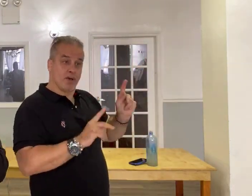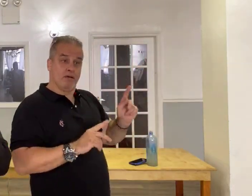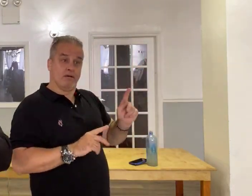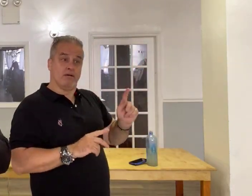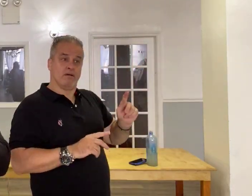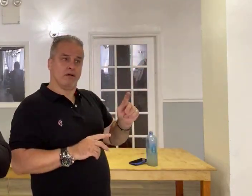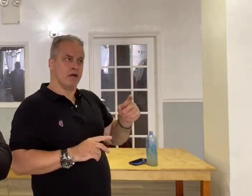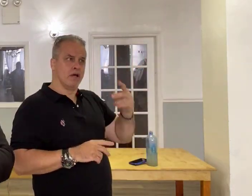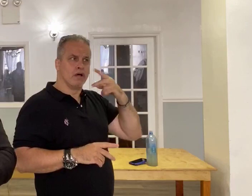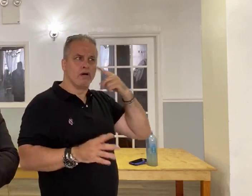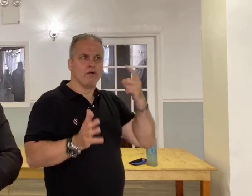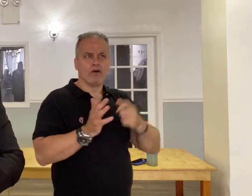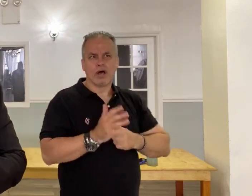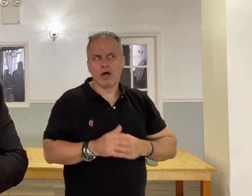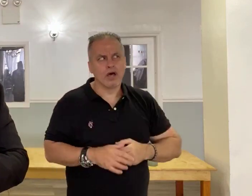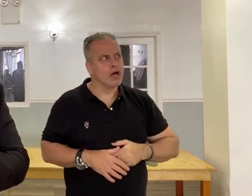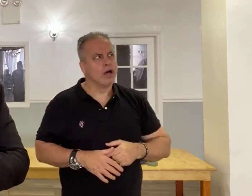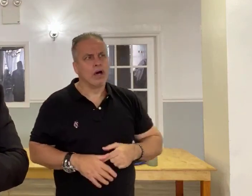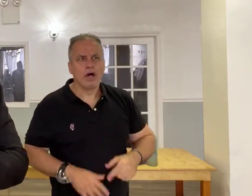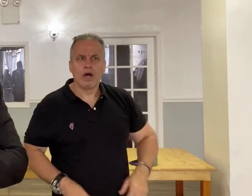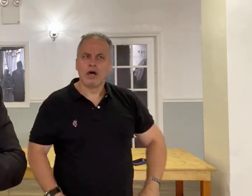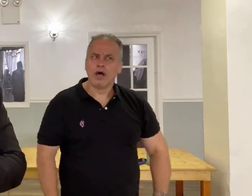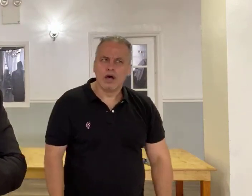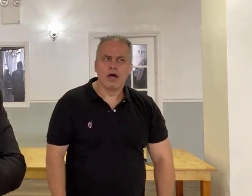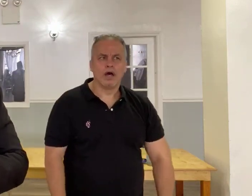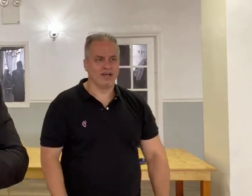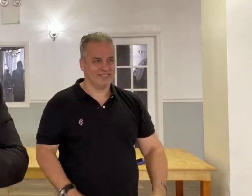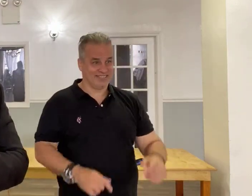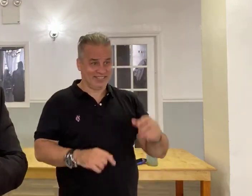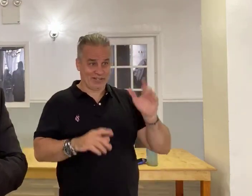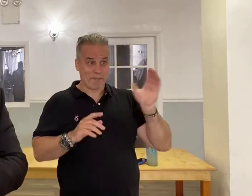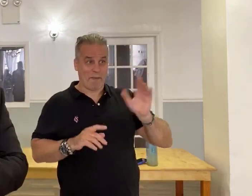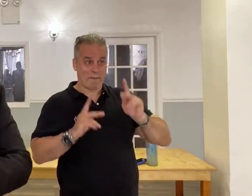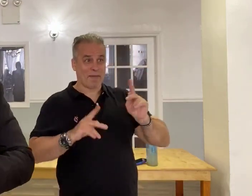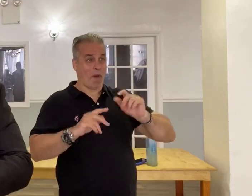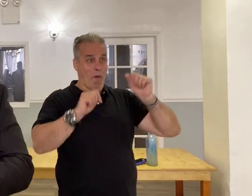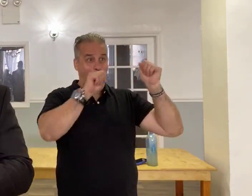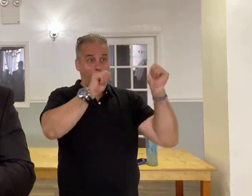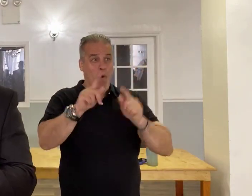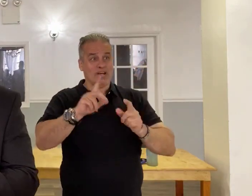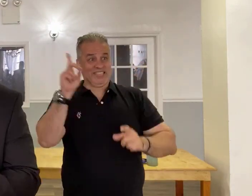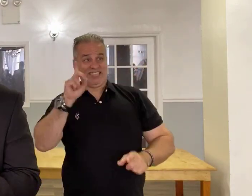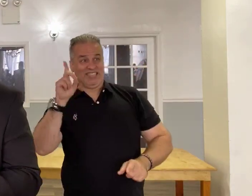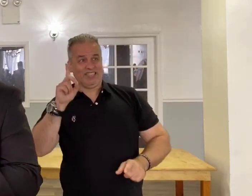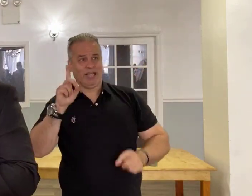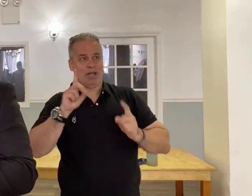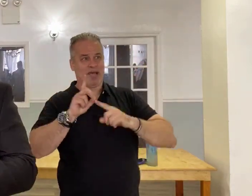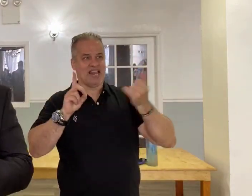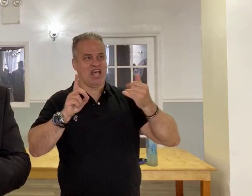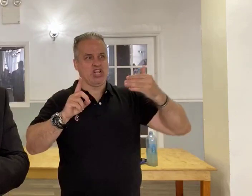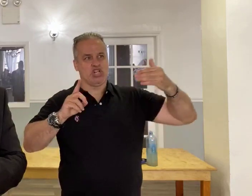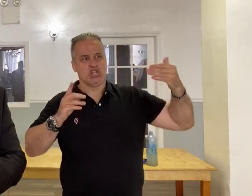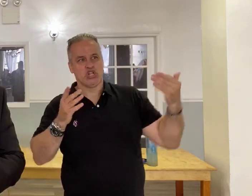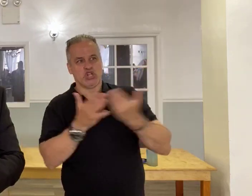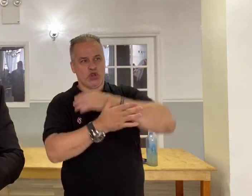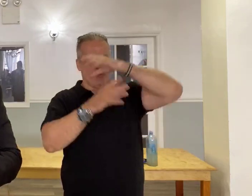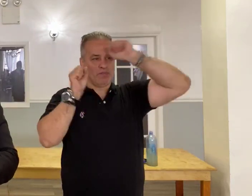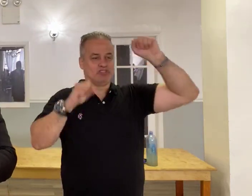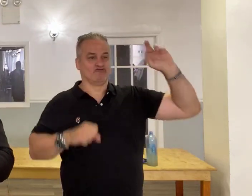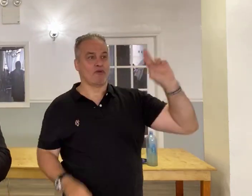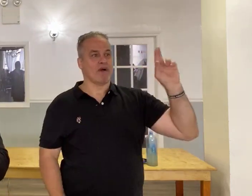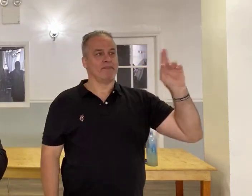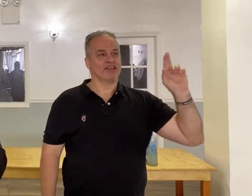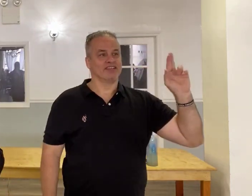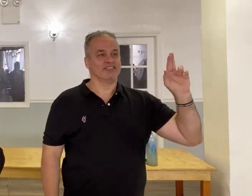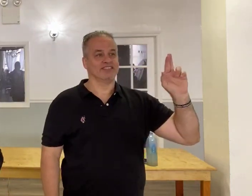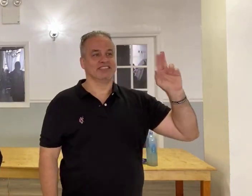the wall, and they understand that soon slavery is going to be done away with in the nation. So